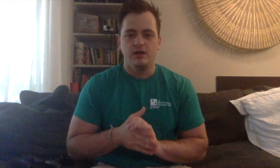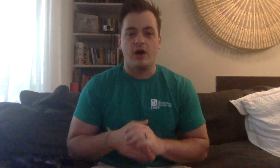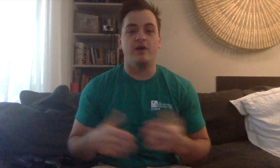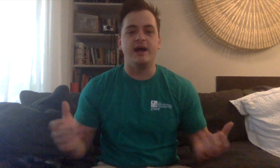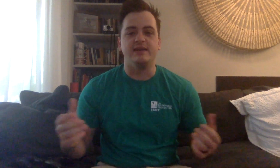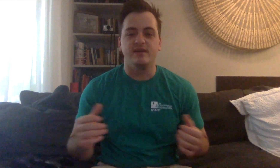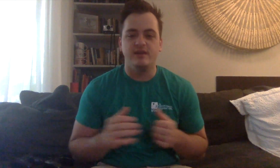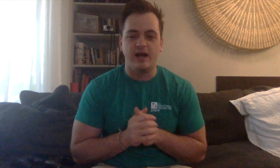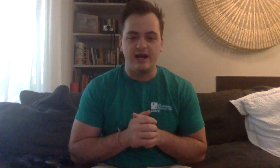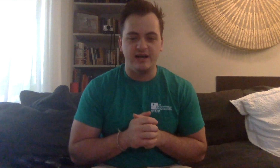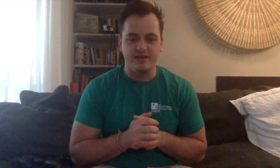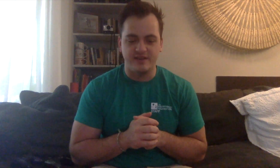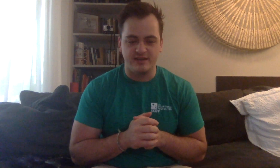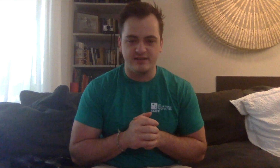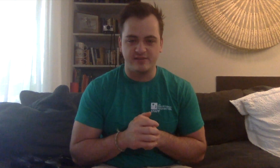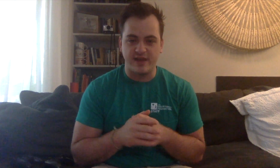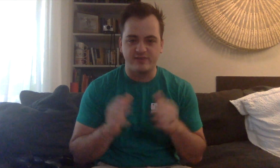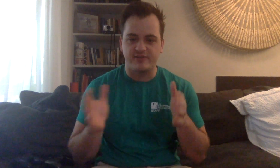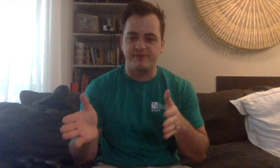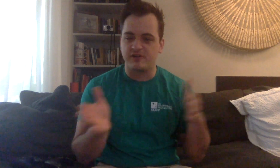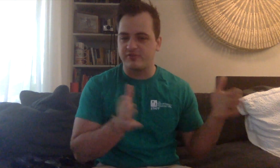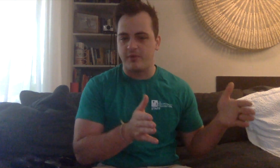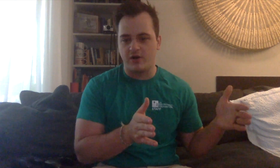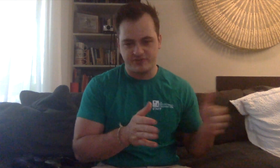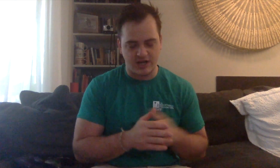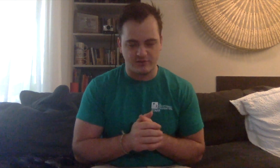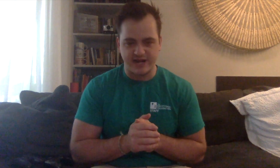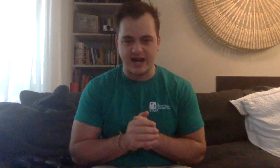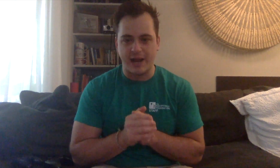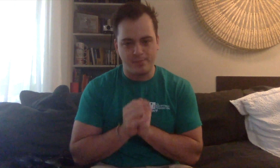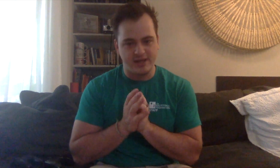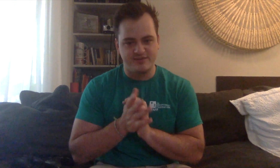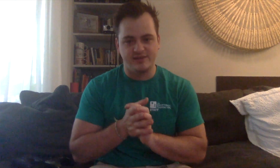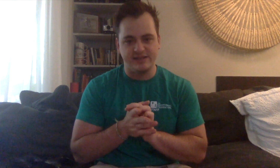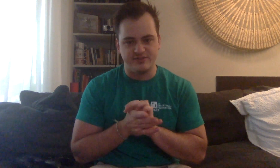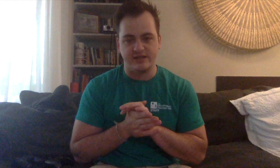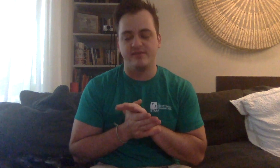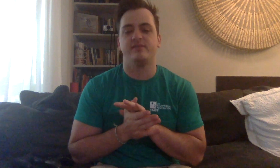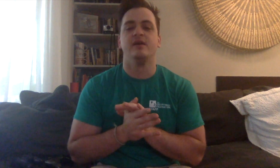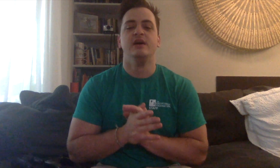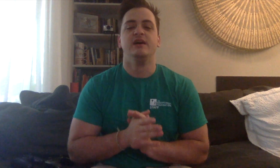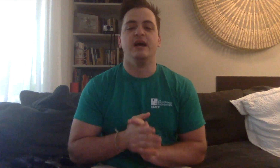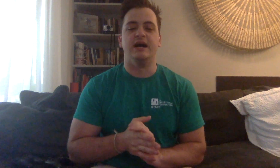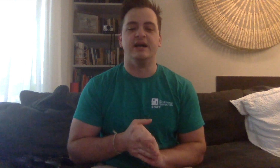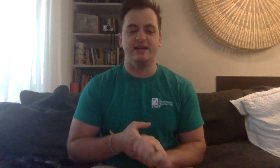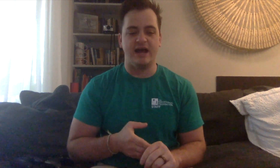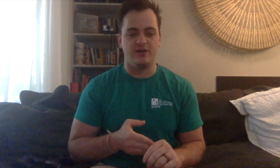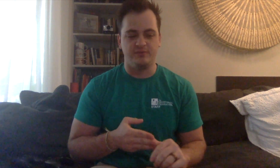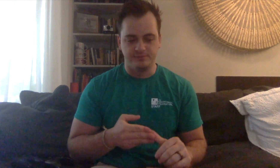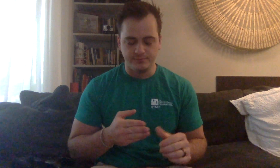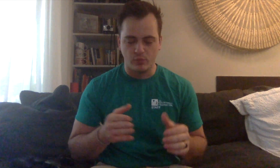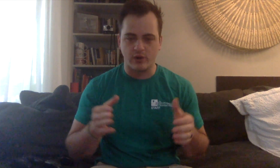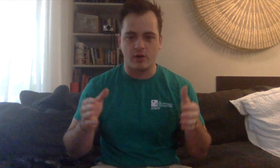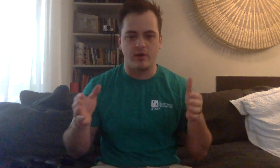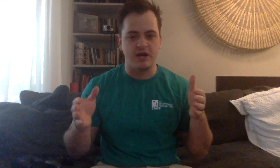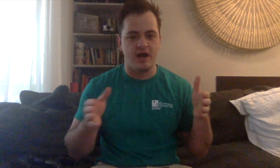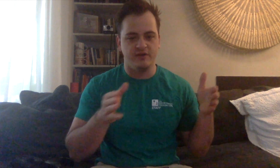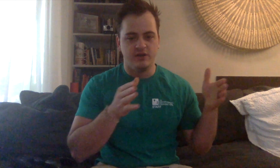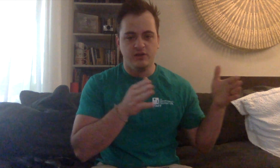All right. So that's the first small chunk. We got I pledge allegiance. Now we're going to work on